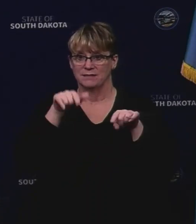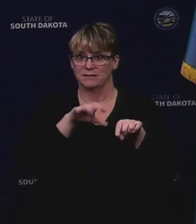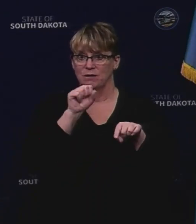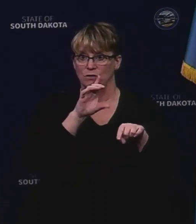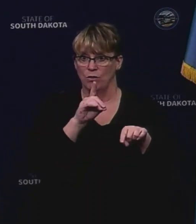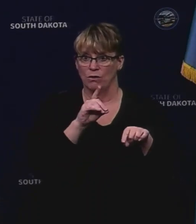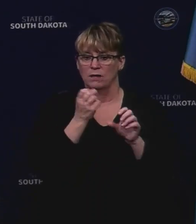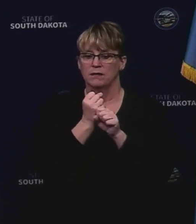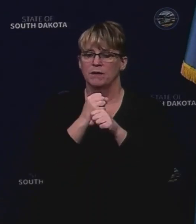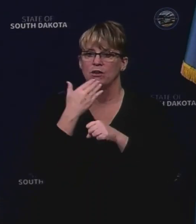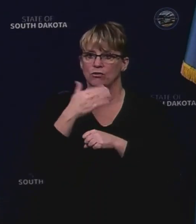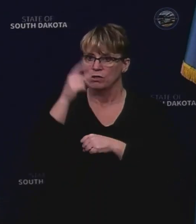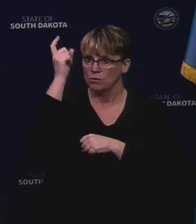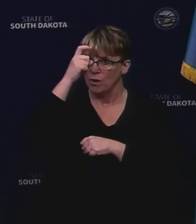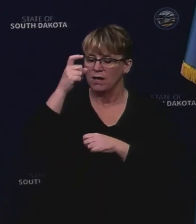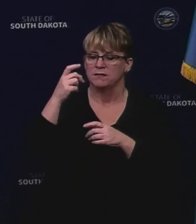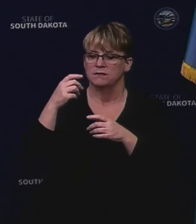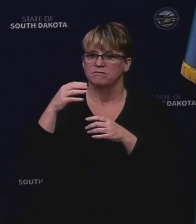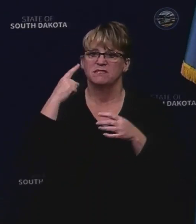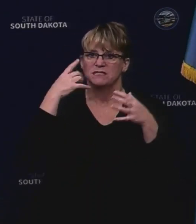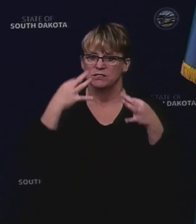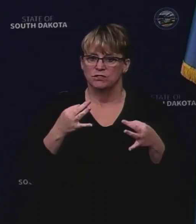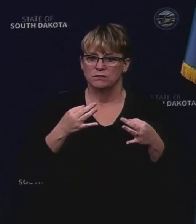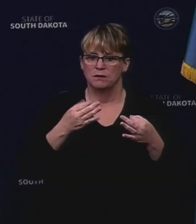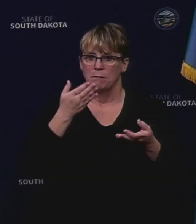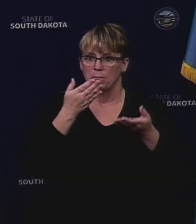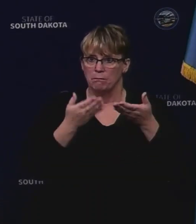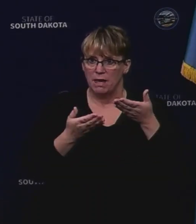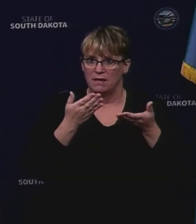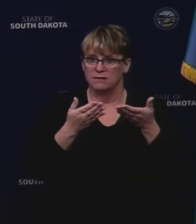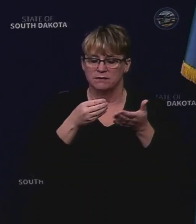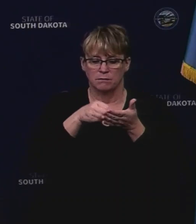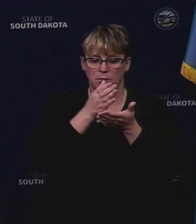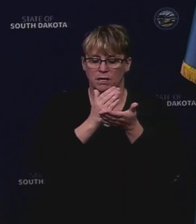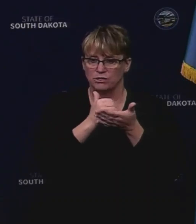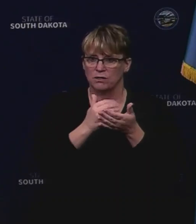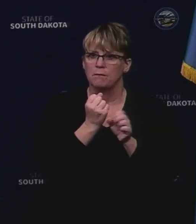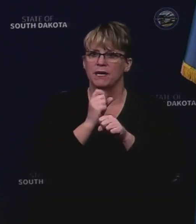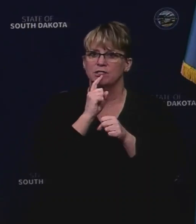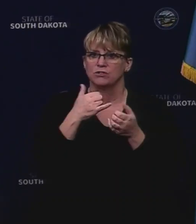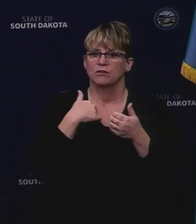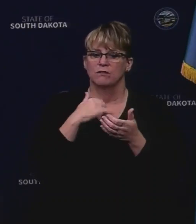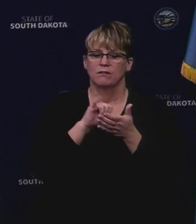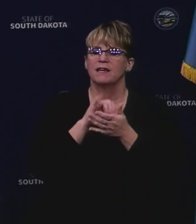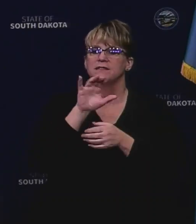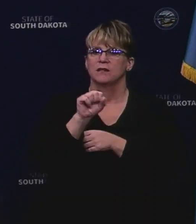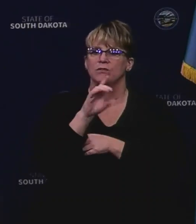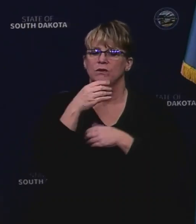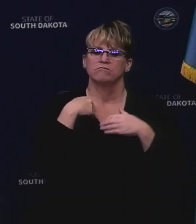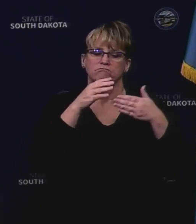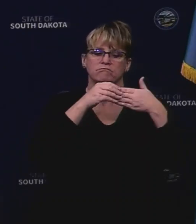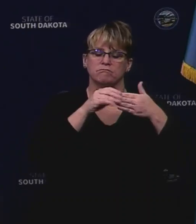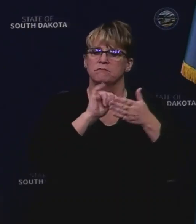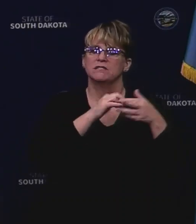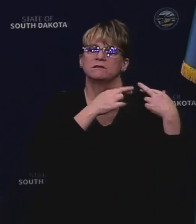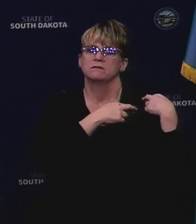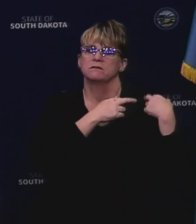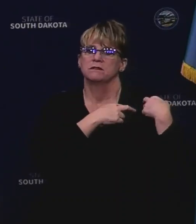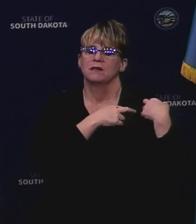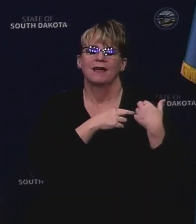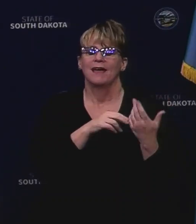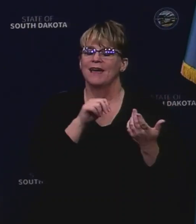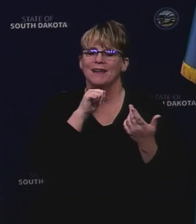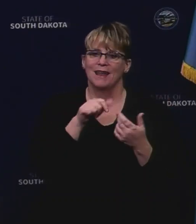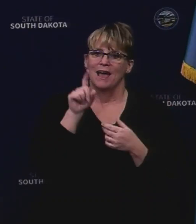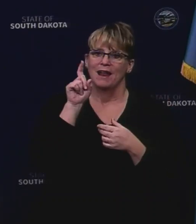decisions, wise decisions, that have balanced our budgets, to make sure that we have the flexibility to do what's responsible and